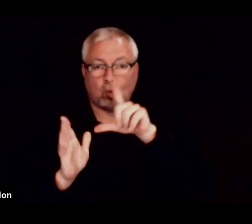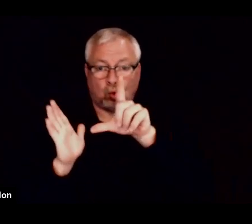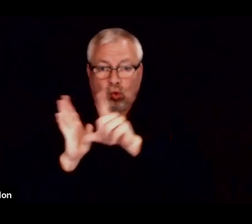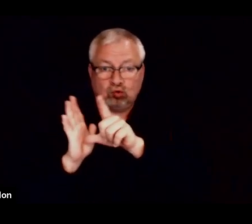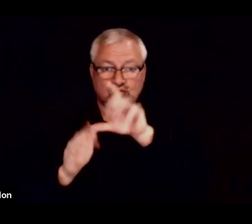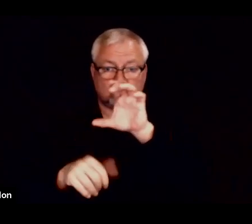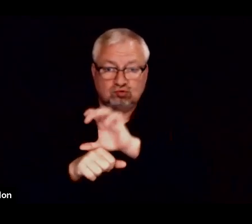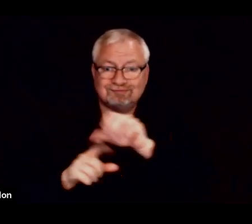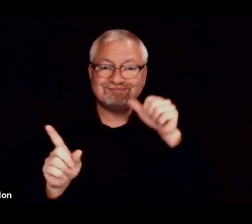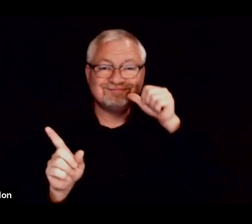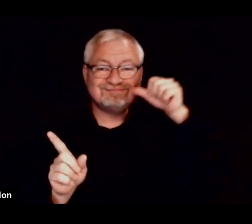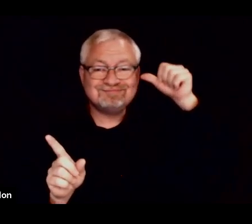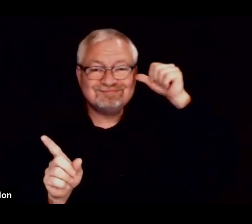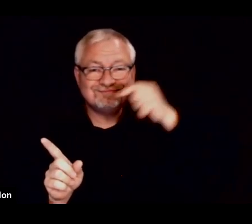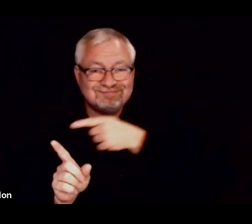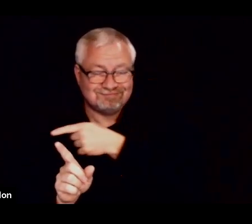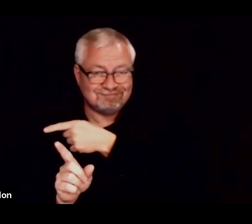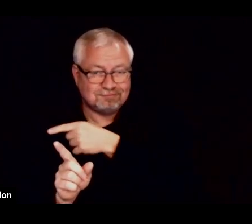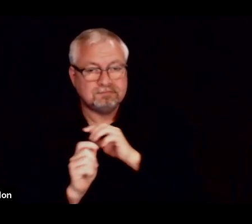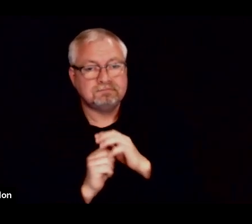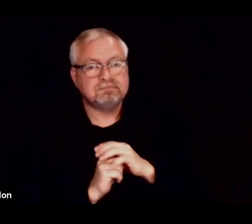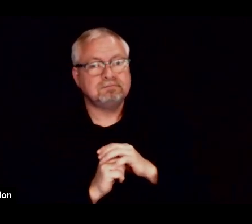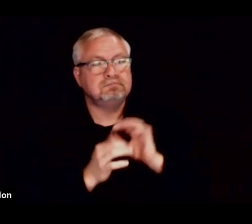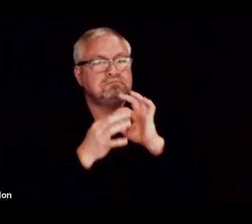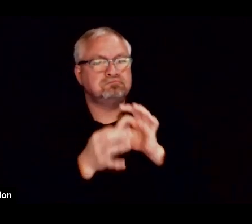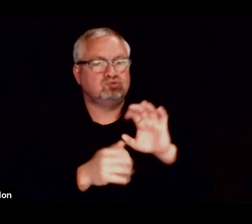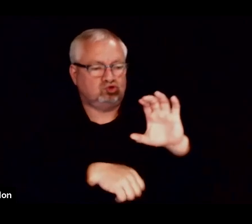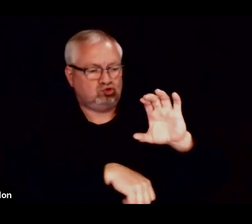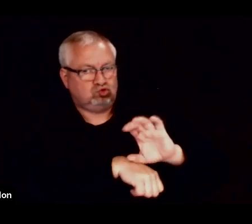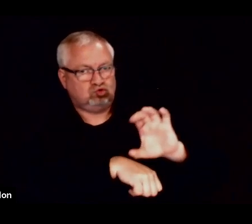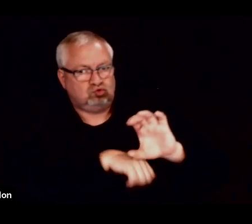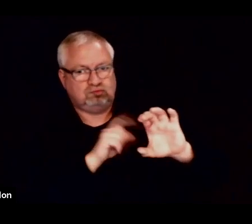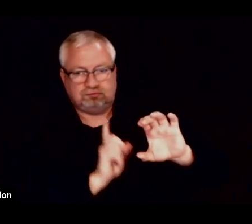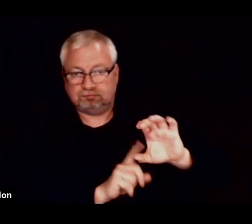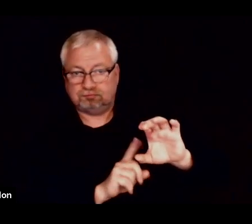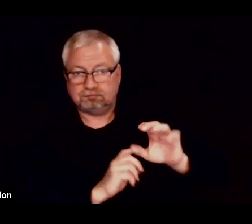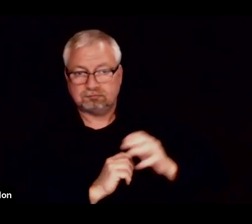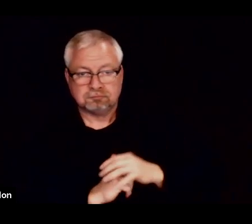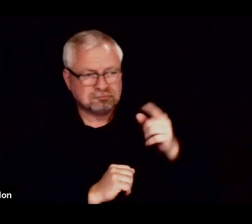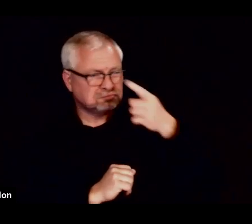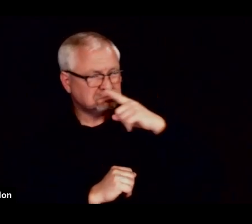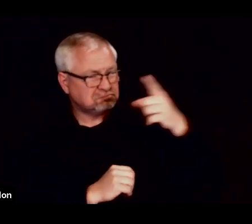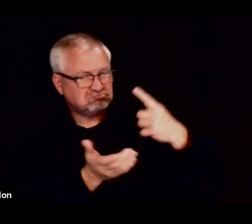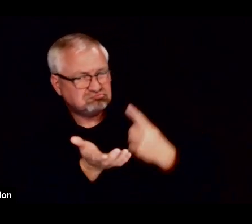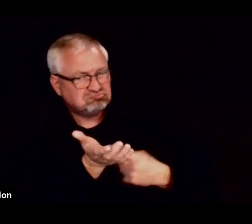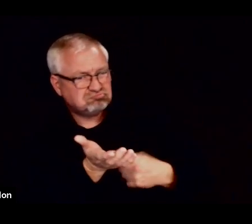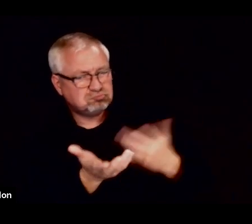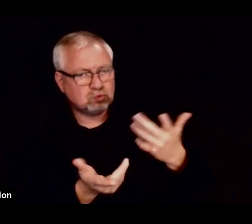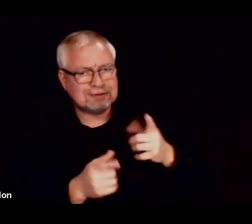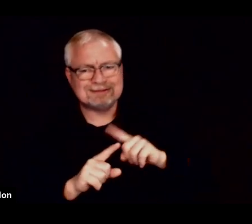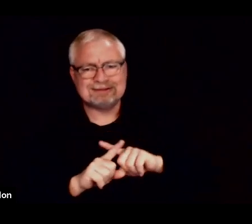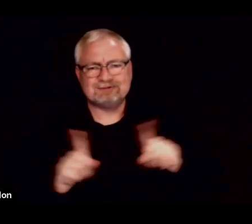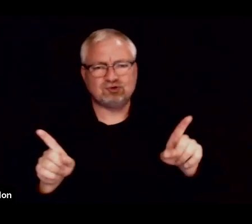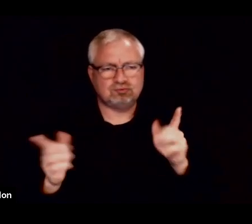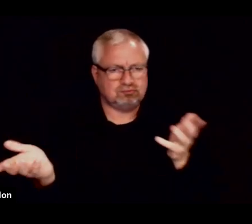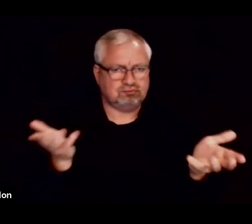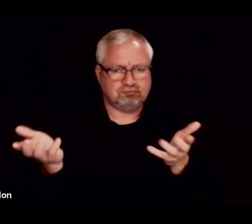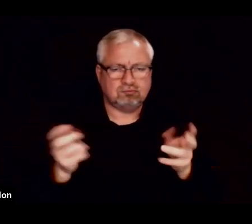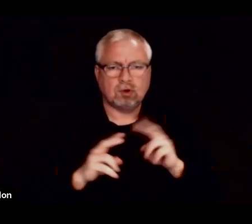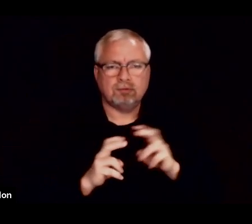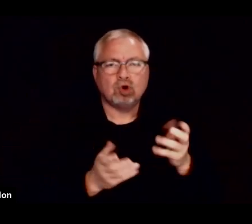the health commissioner sort of addressed the distinctions that she was making in these services yesterday.